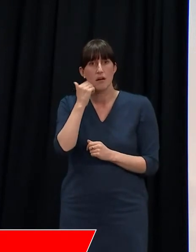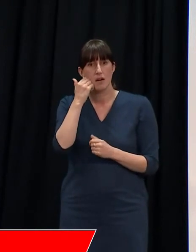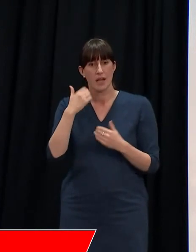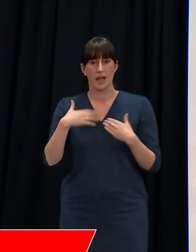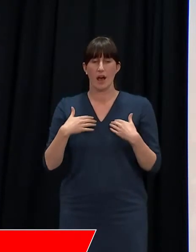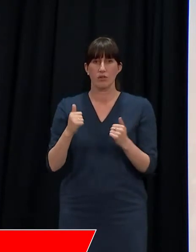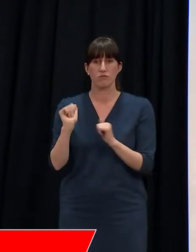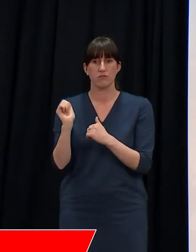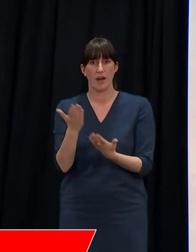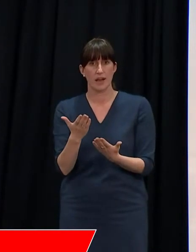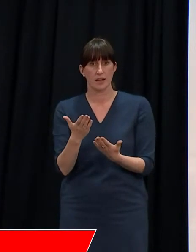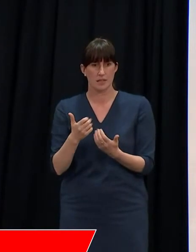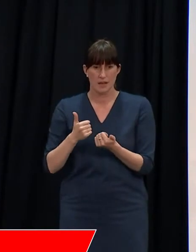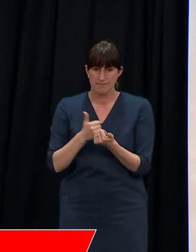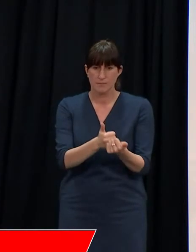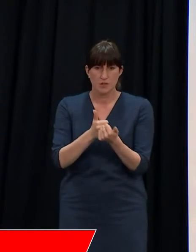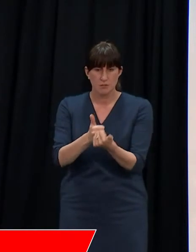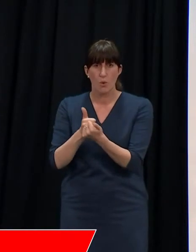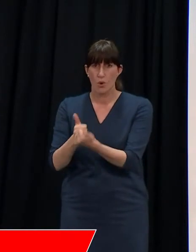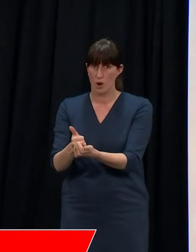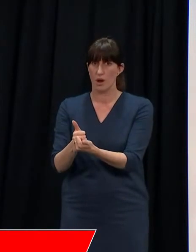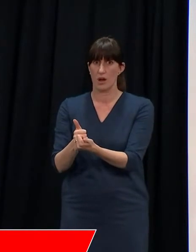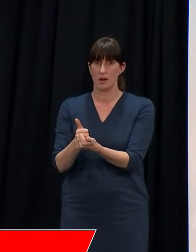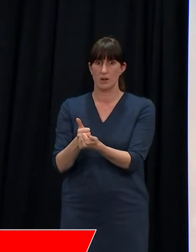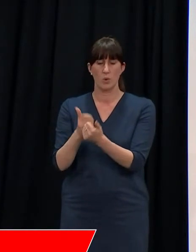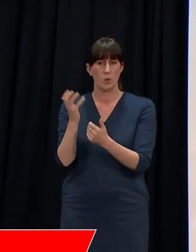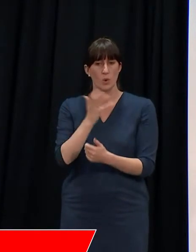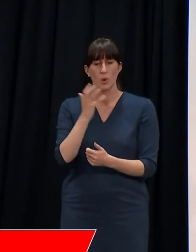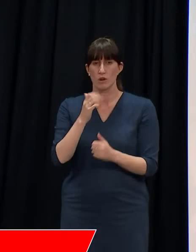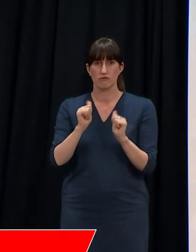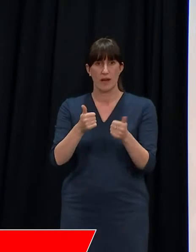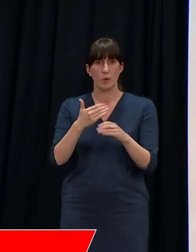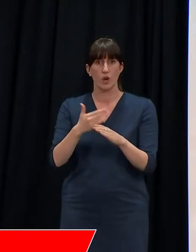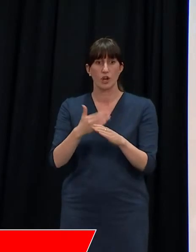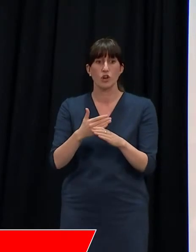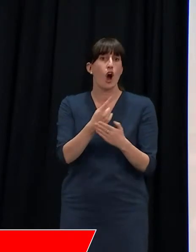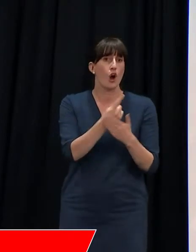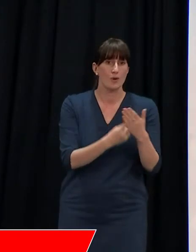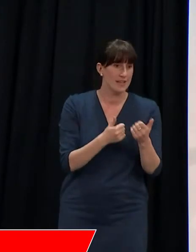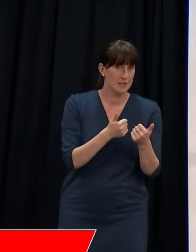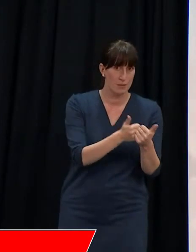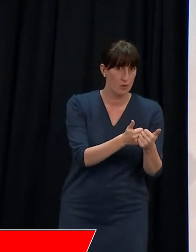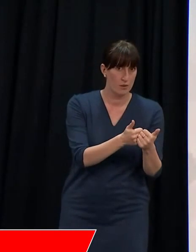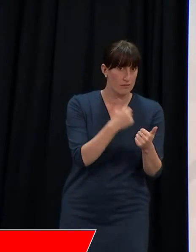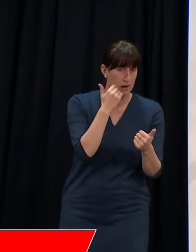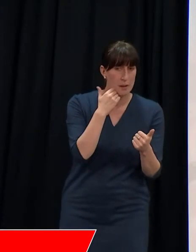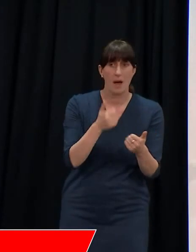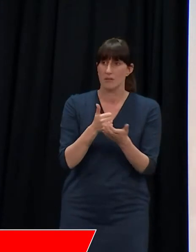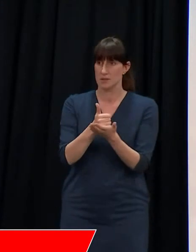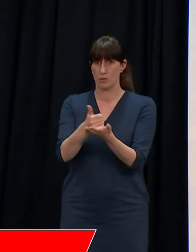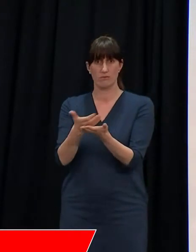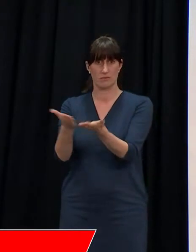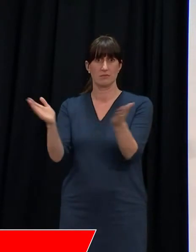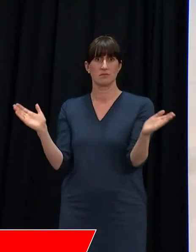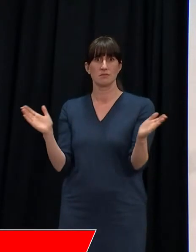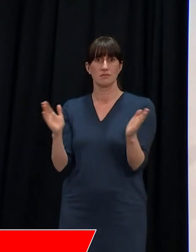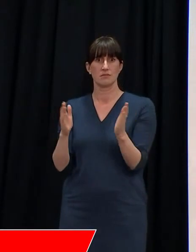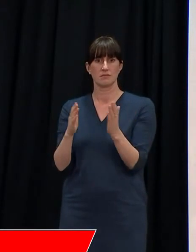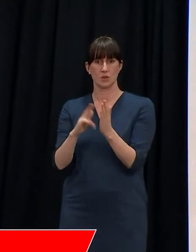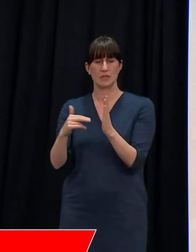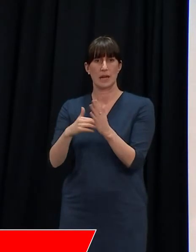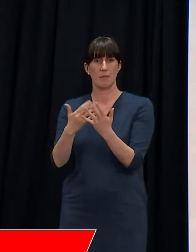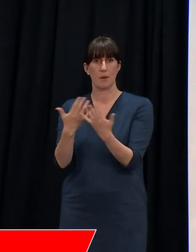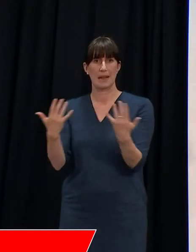incredible work supporting not just Māori and Pacific communities, but actually the entirety of the New Zealand population to get vaccinated. In fact,